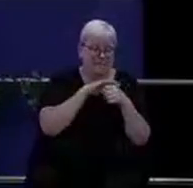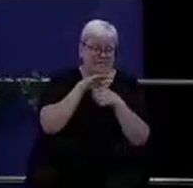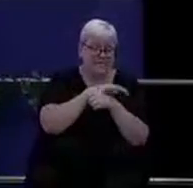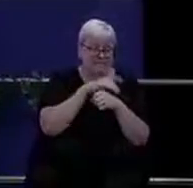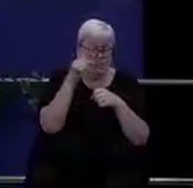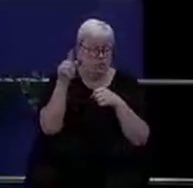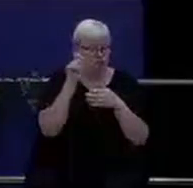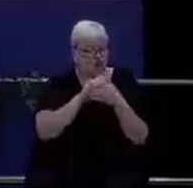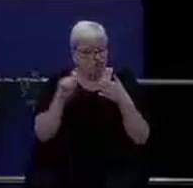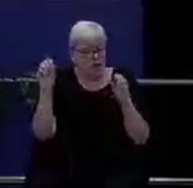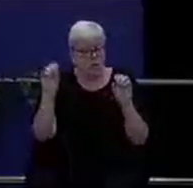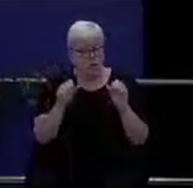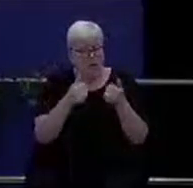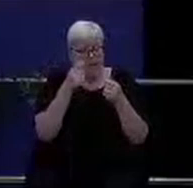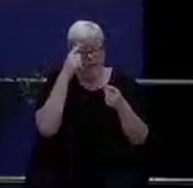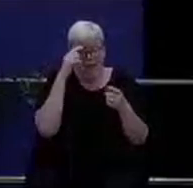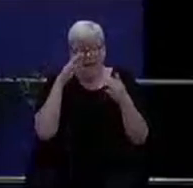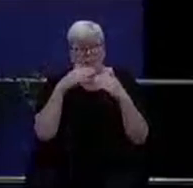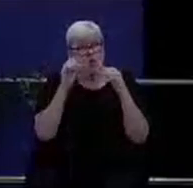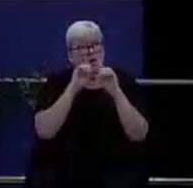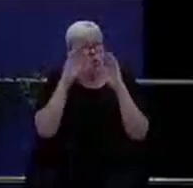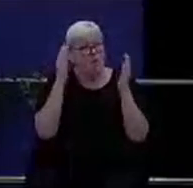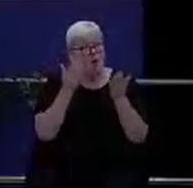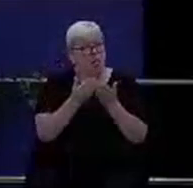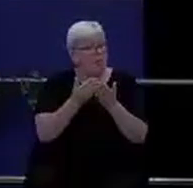well and something more global?